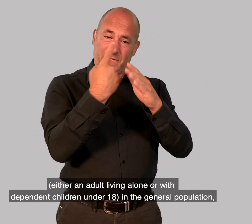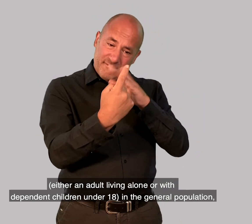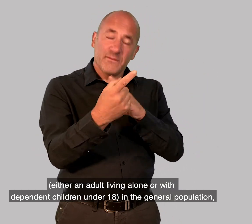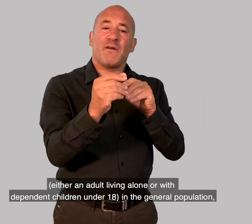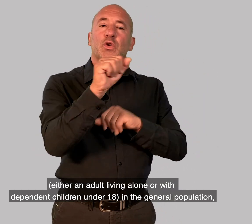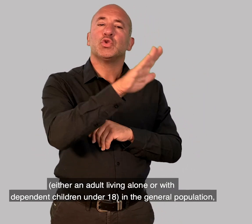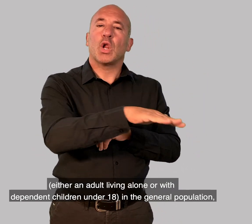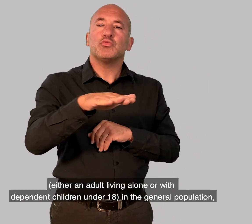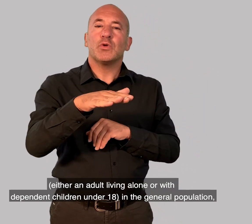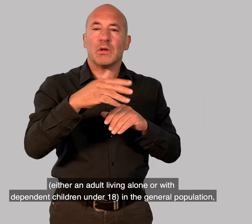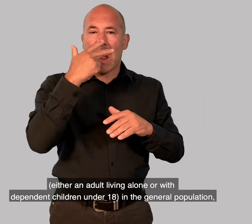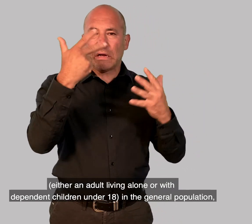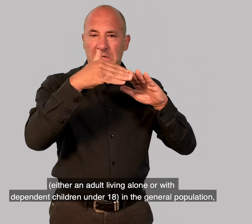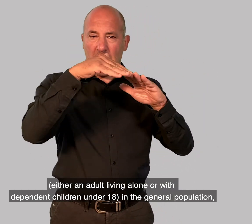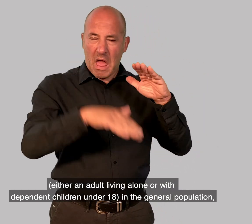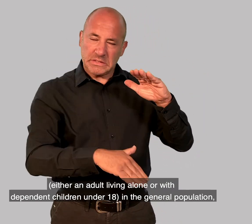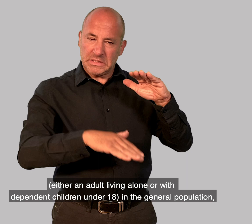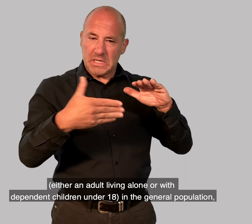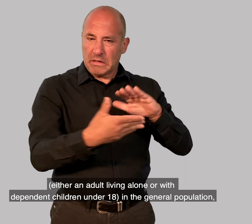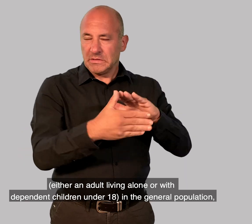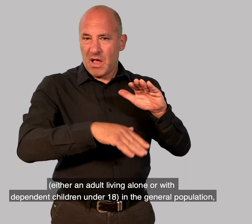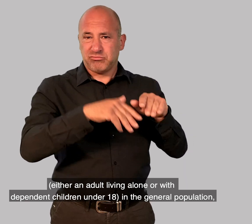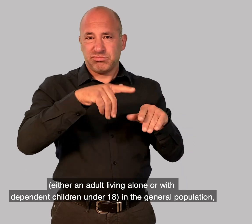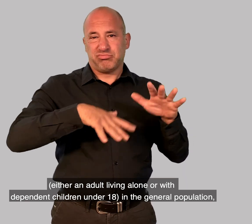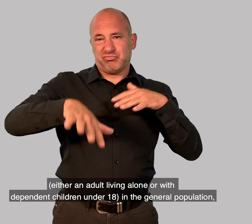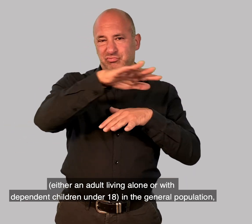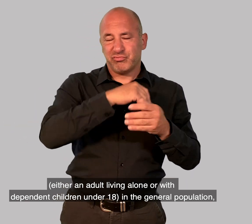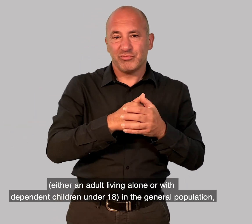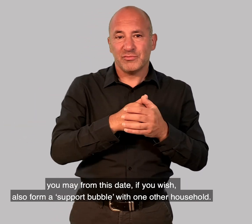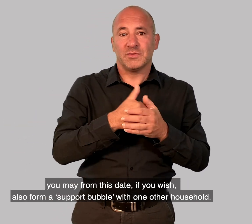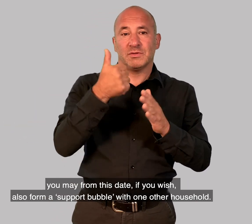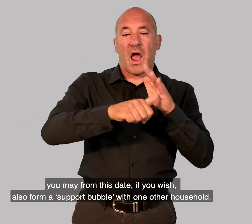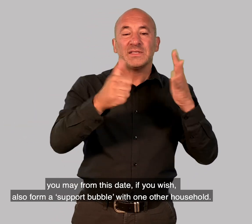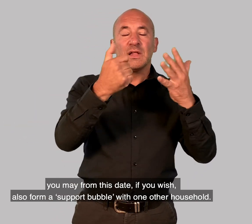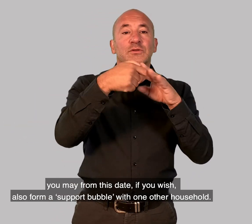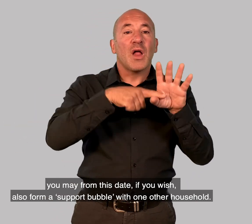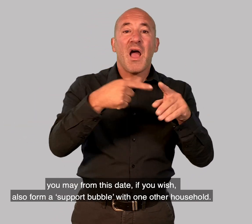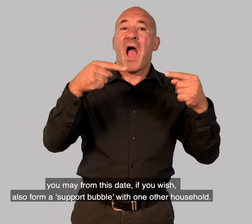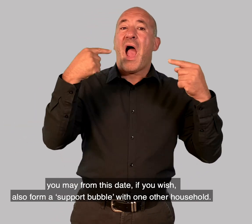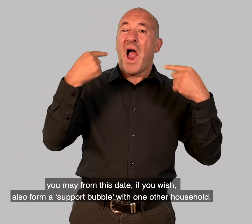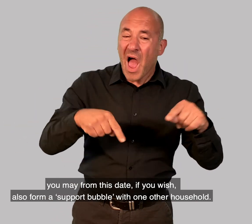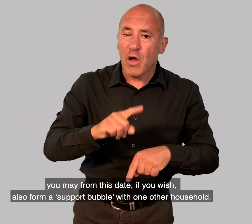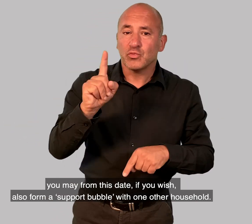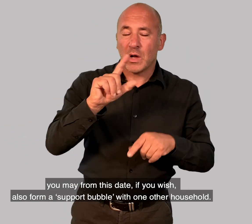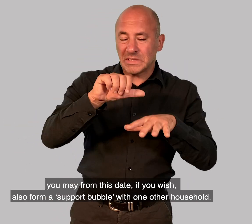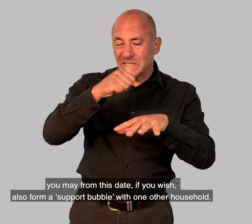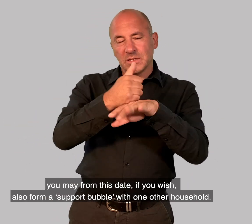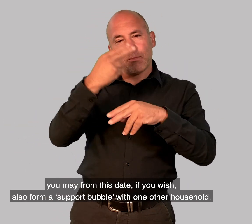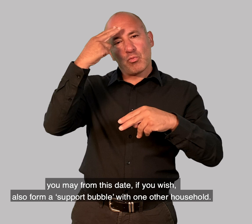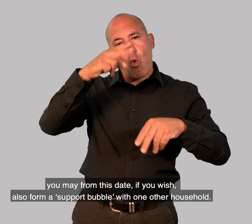dependent children under 18 in the general population, you may from this date, if you wish,